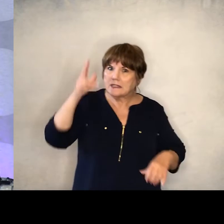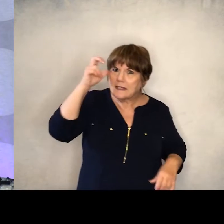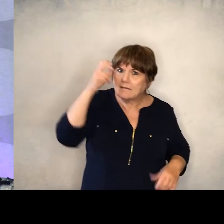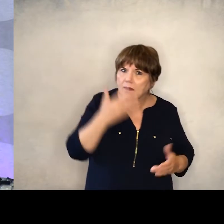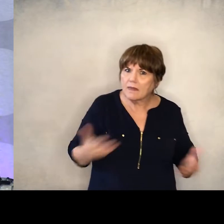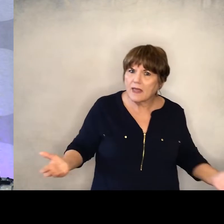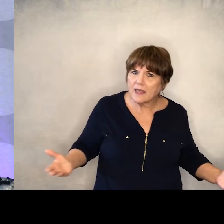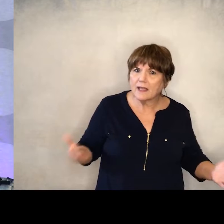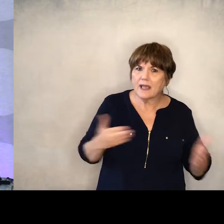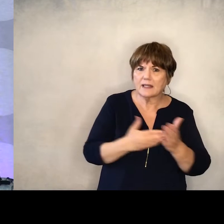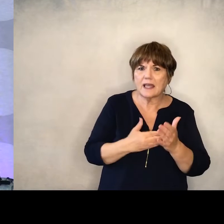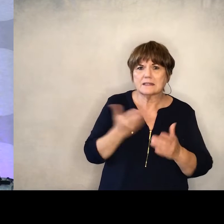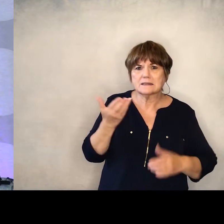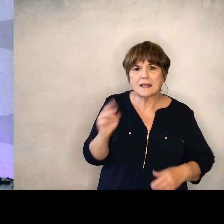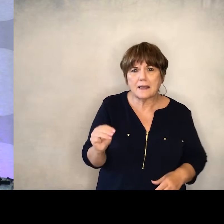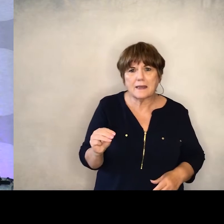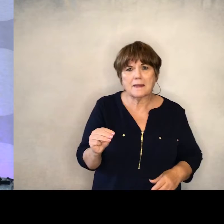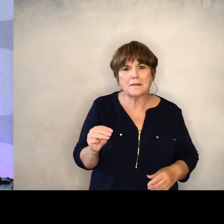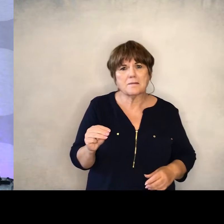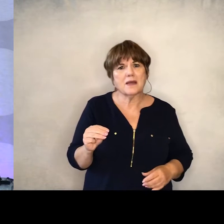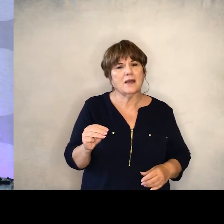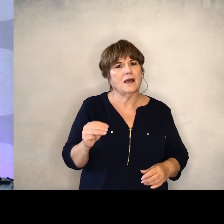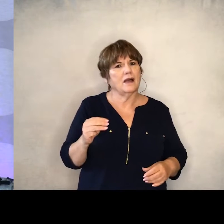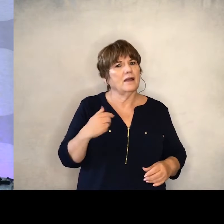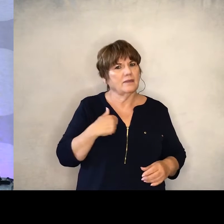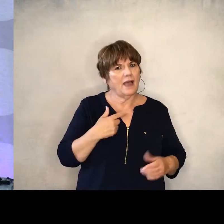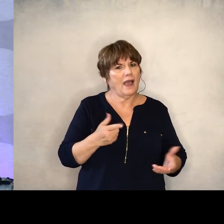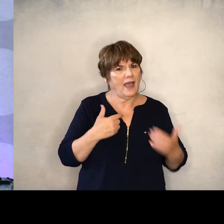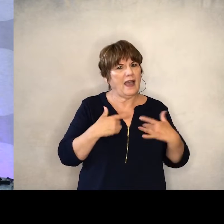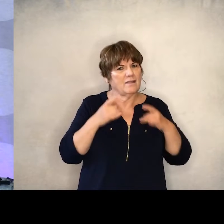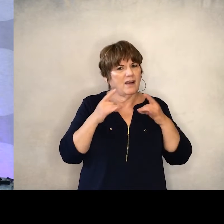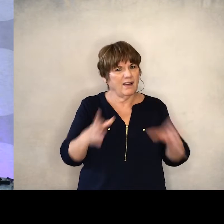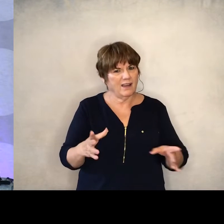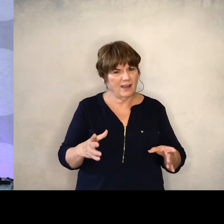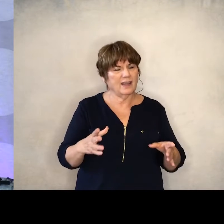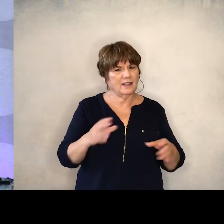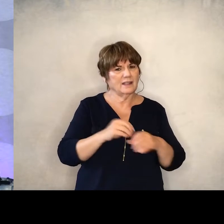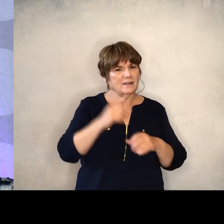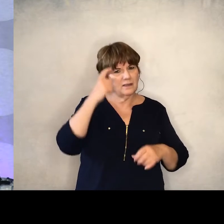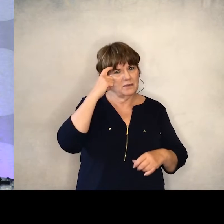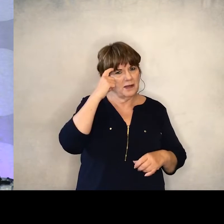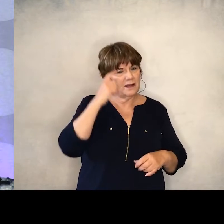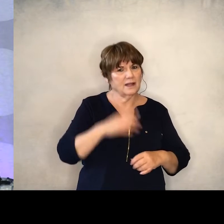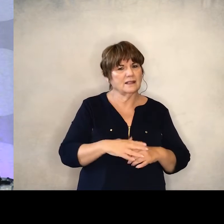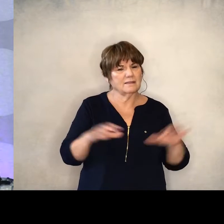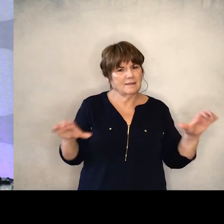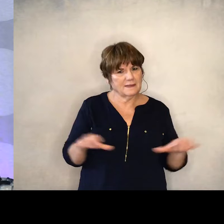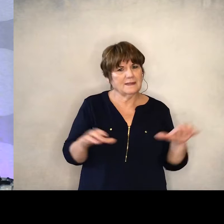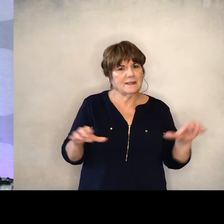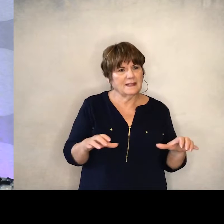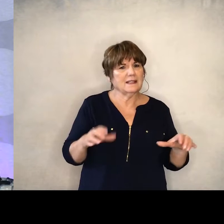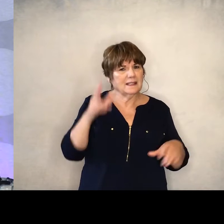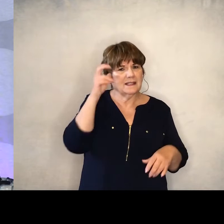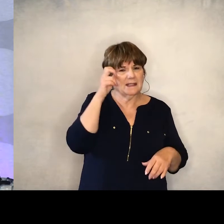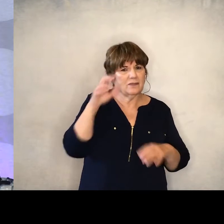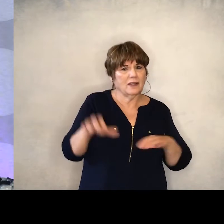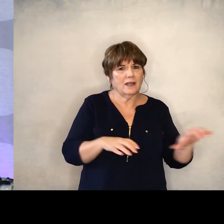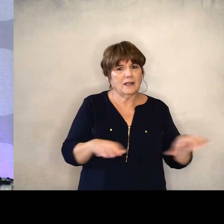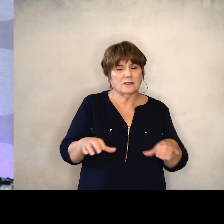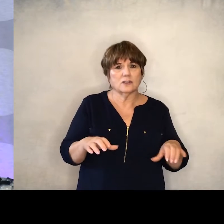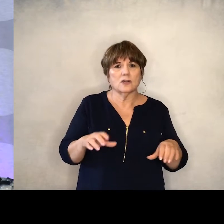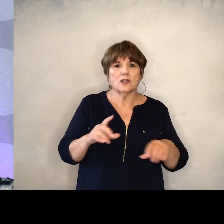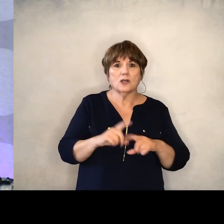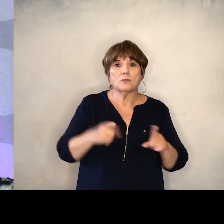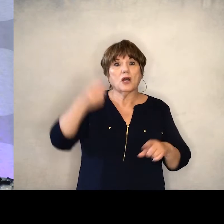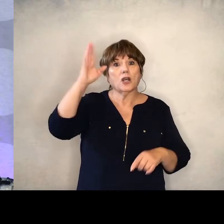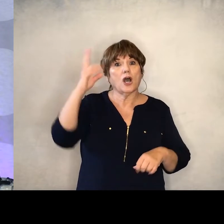They also sinned with intent, with malice aforethought. They had done evil. But he sees how God used their